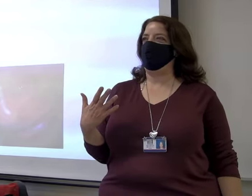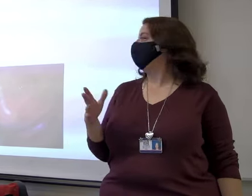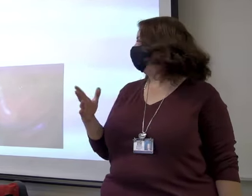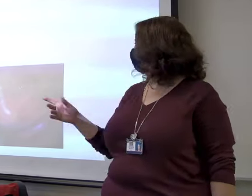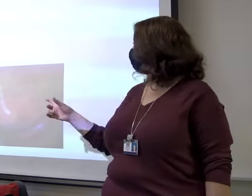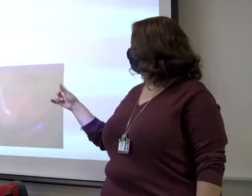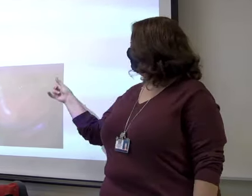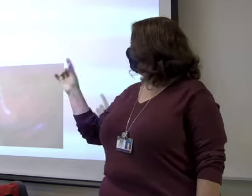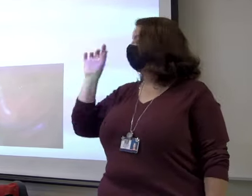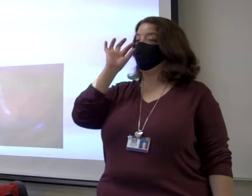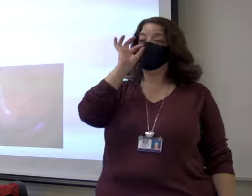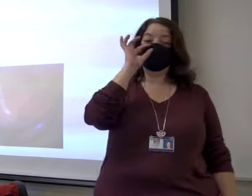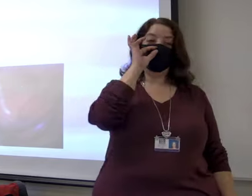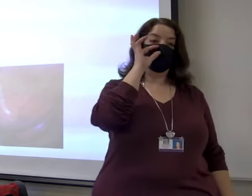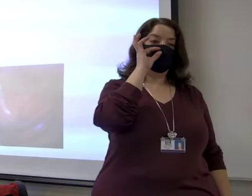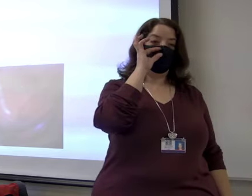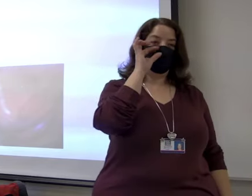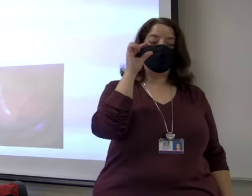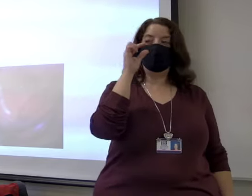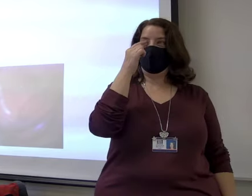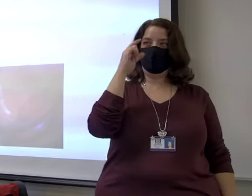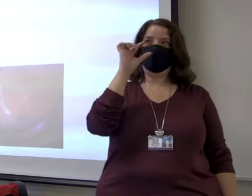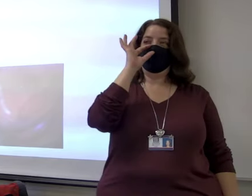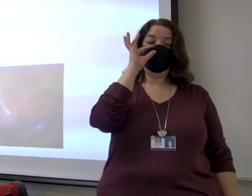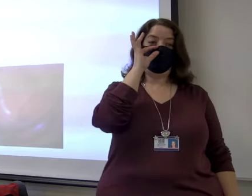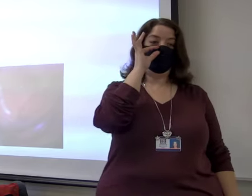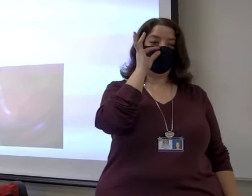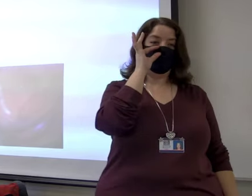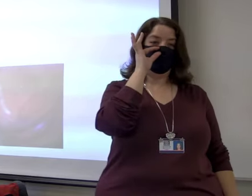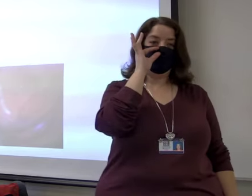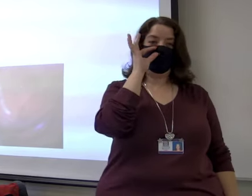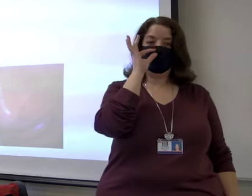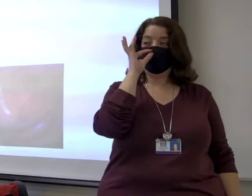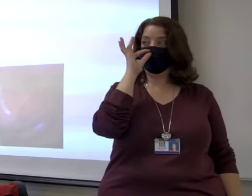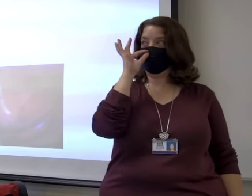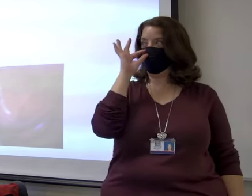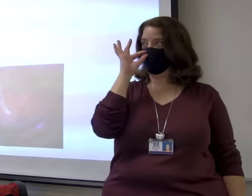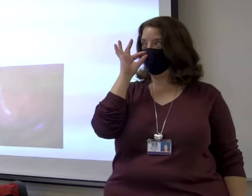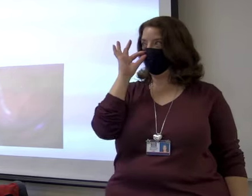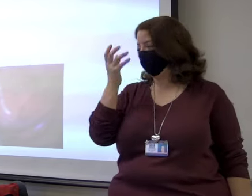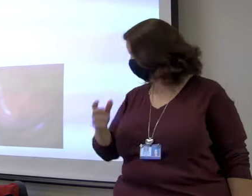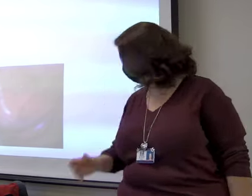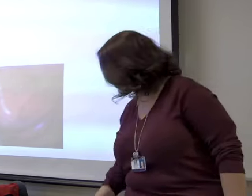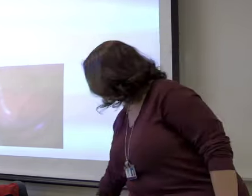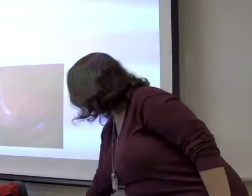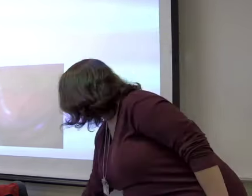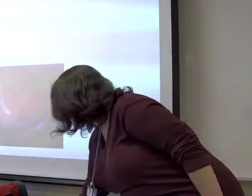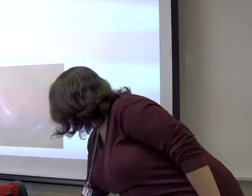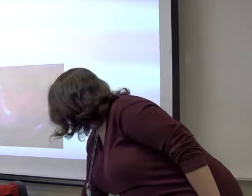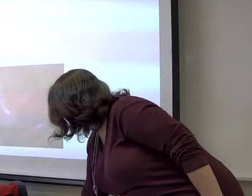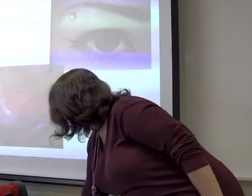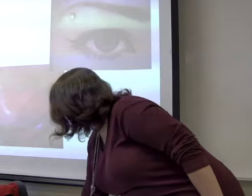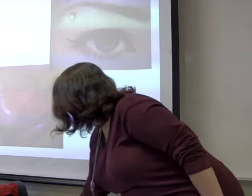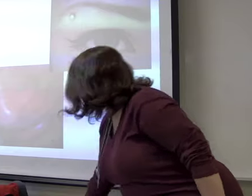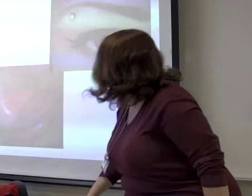that's okay. So here's a nose piercing. You can't see my nose, but you just kind of pinch the side of your nose, right? Because that's how they work. You gotta pick them